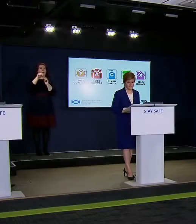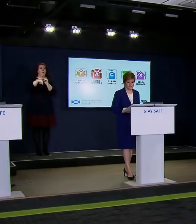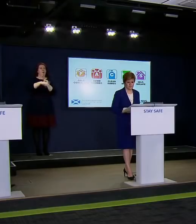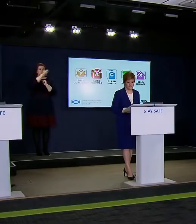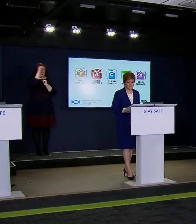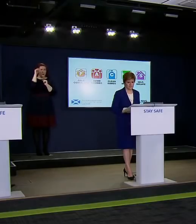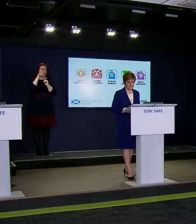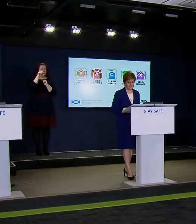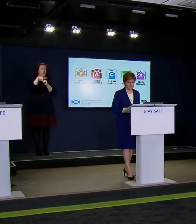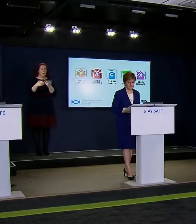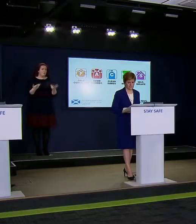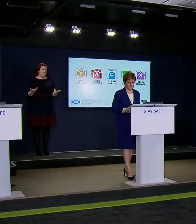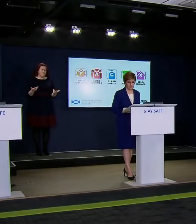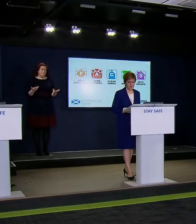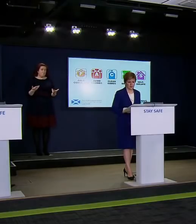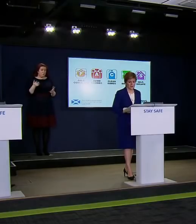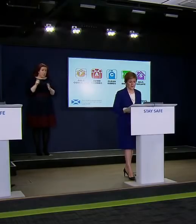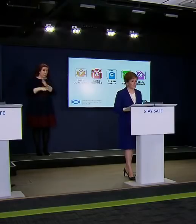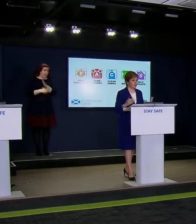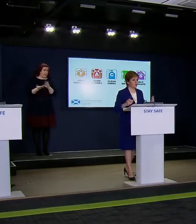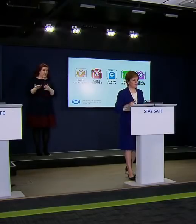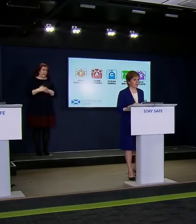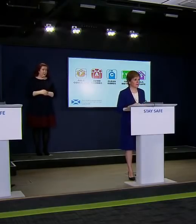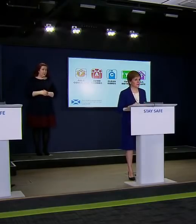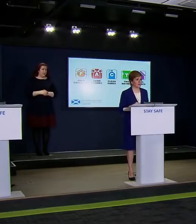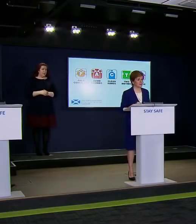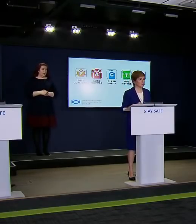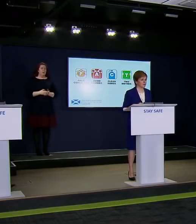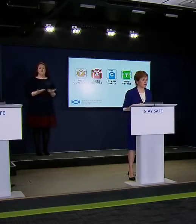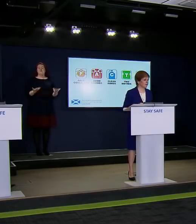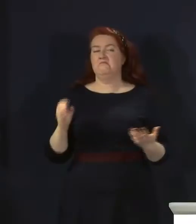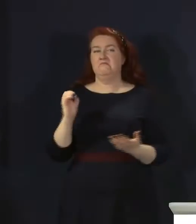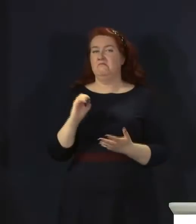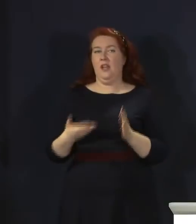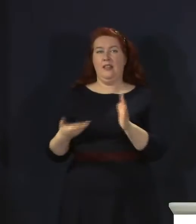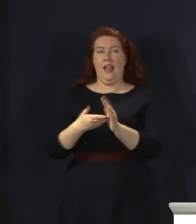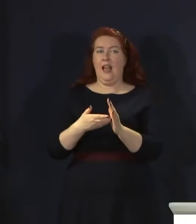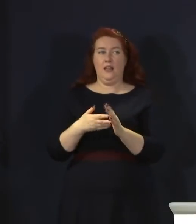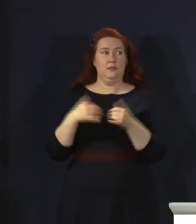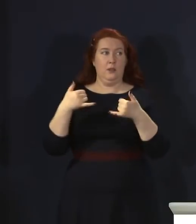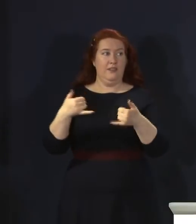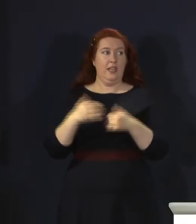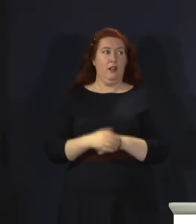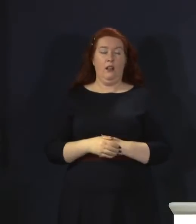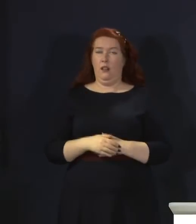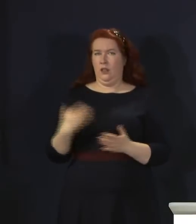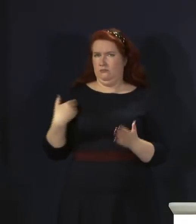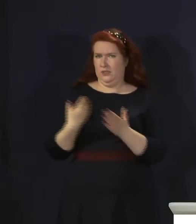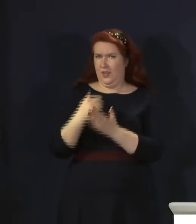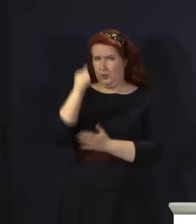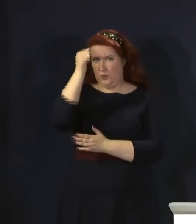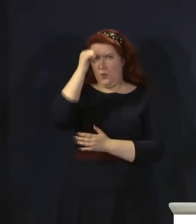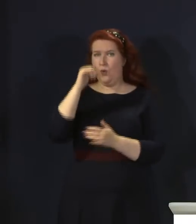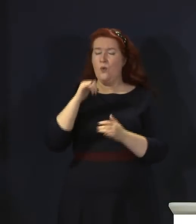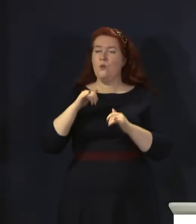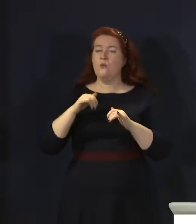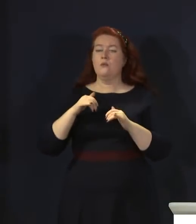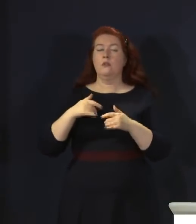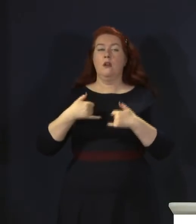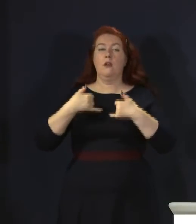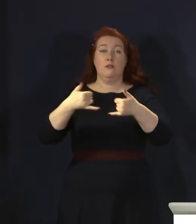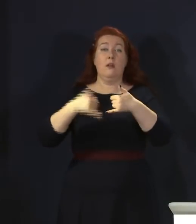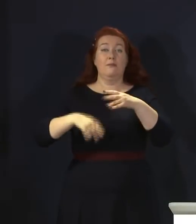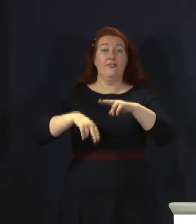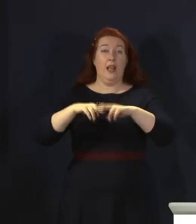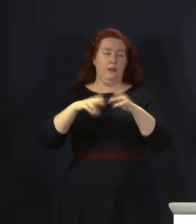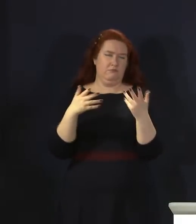today is too little too late. I don't think we've got anything else to add on the Cup final. As far as I'm aware, the SFA have not made any proposal. I think Jason has